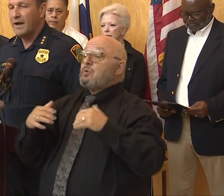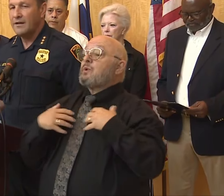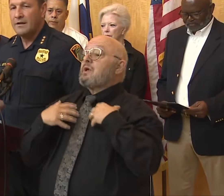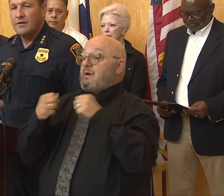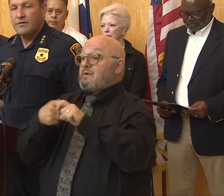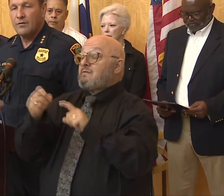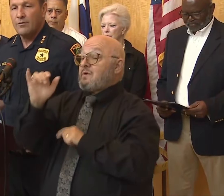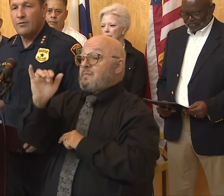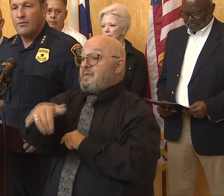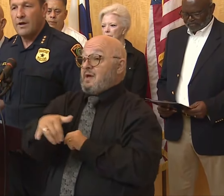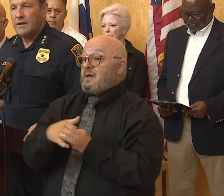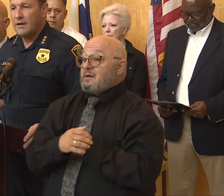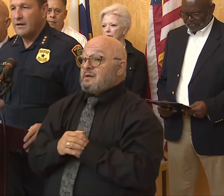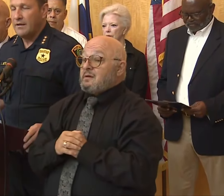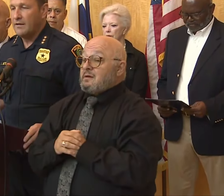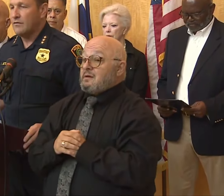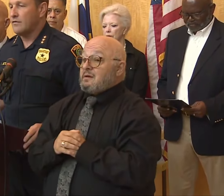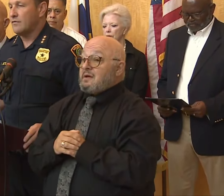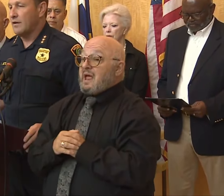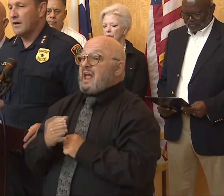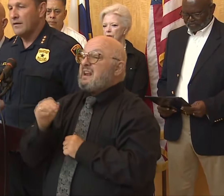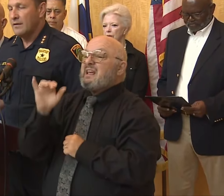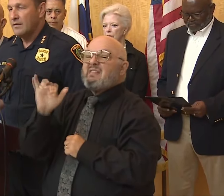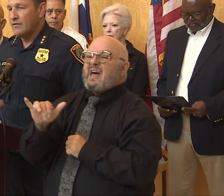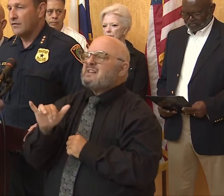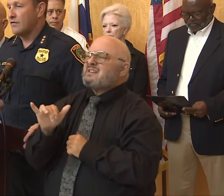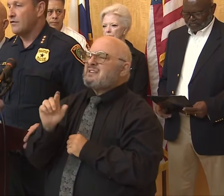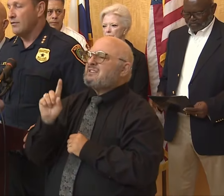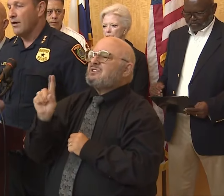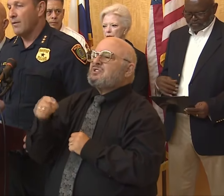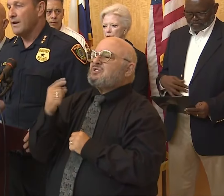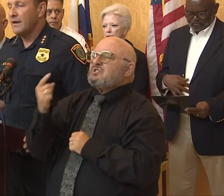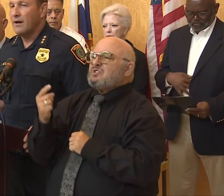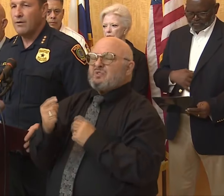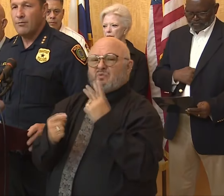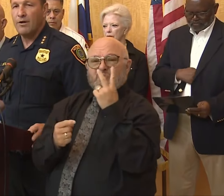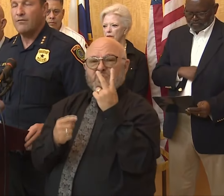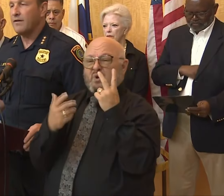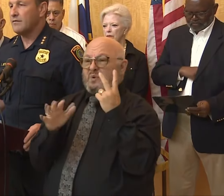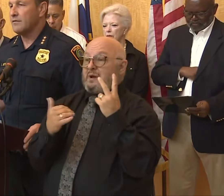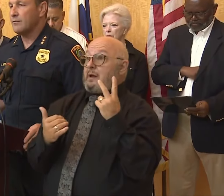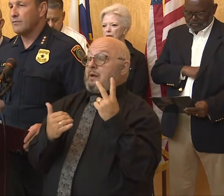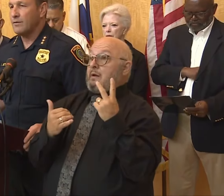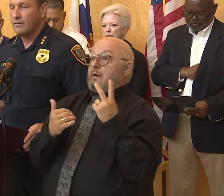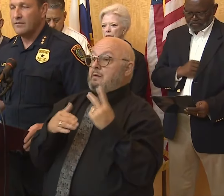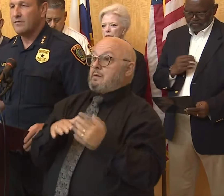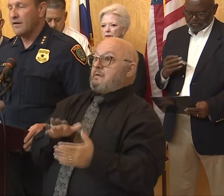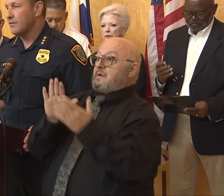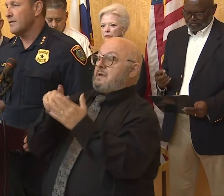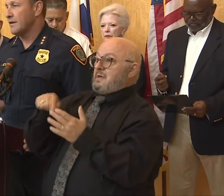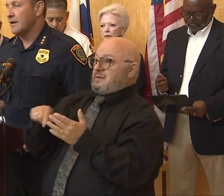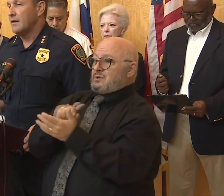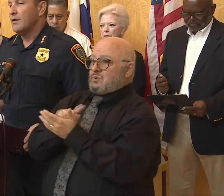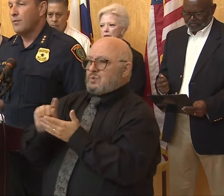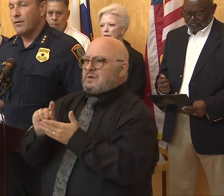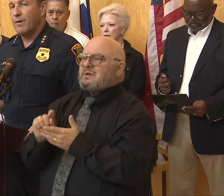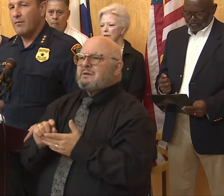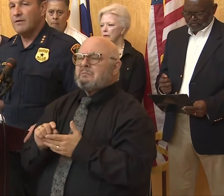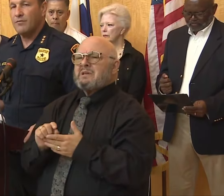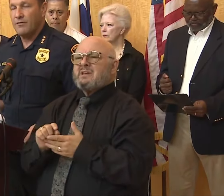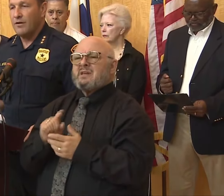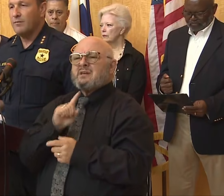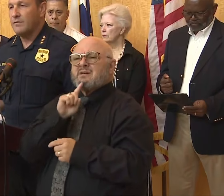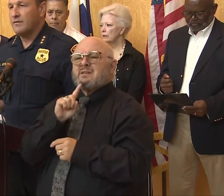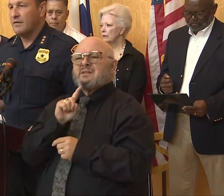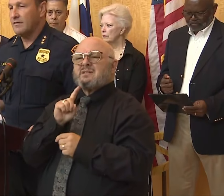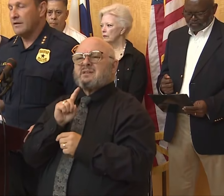from that. So, and then, and that's just the two already, and now here we are facing this week. So it's a testament that we're probably